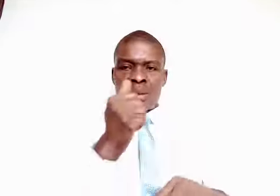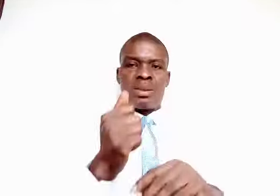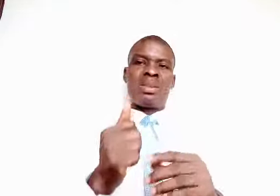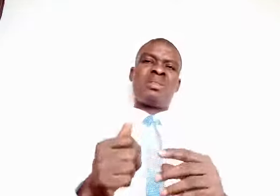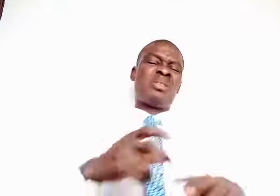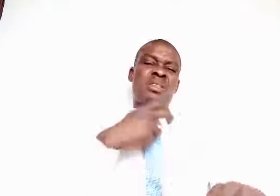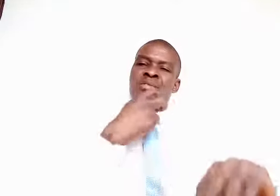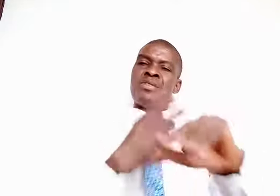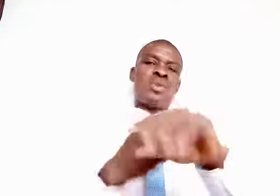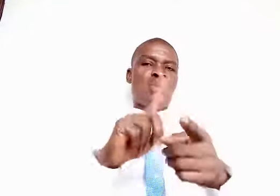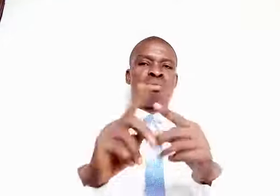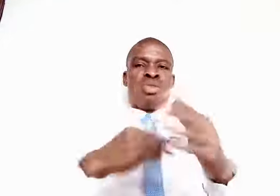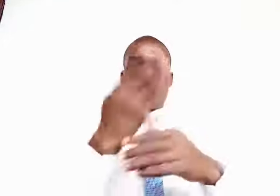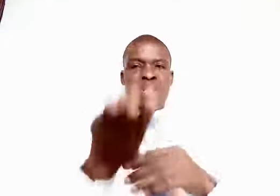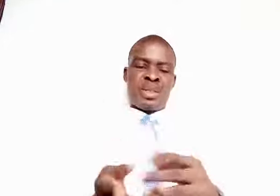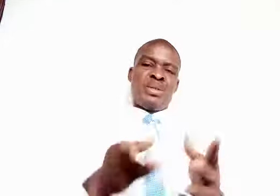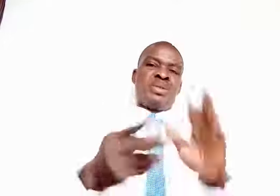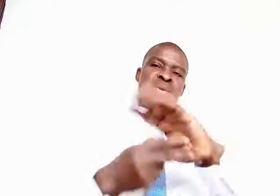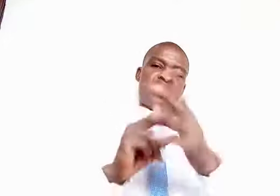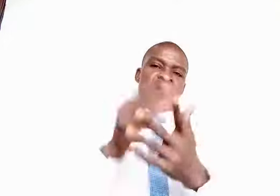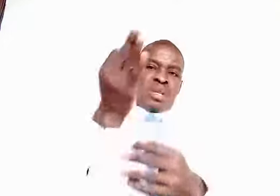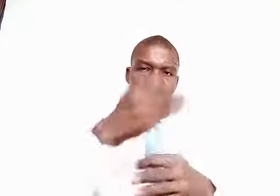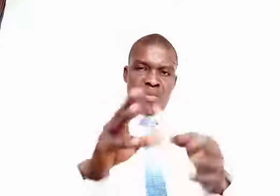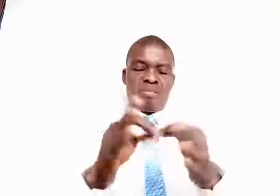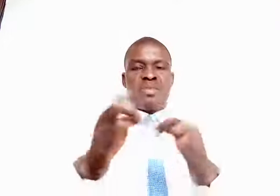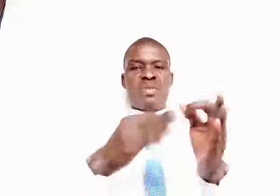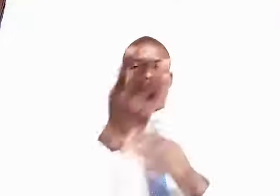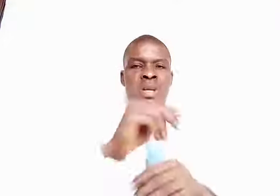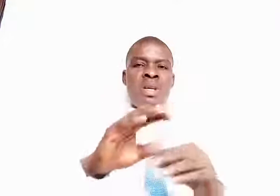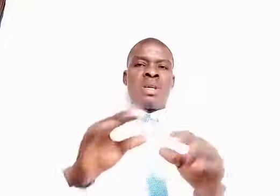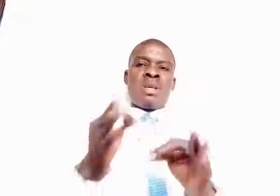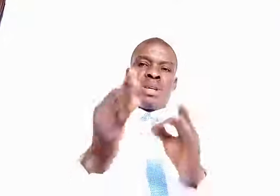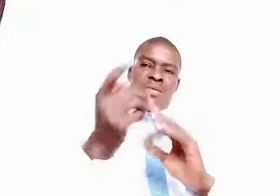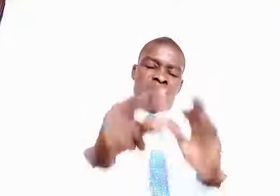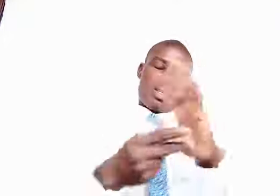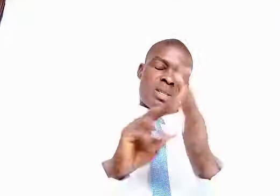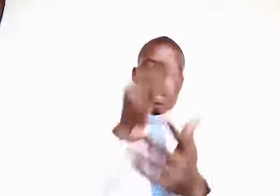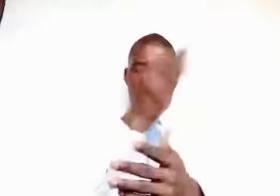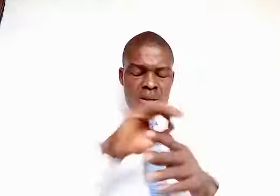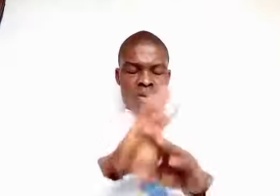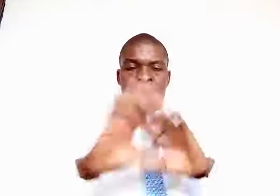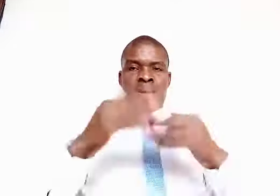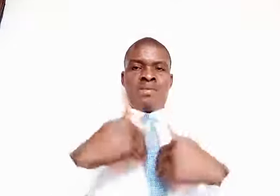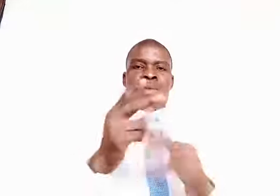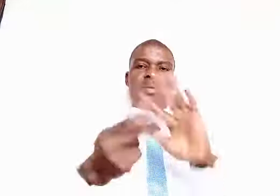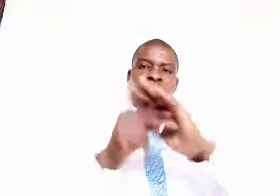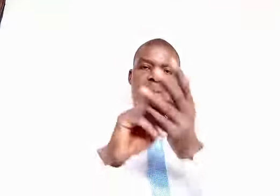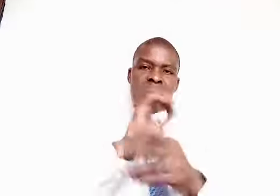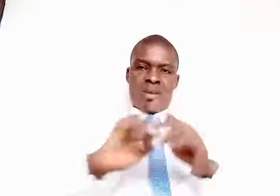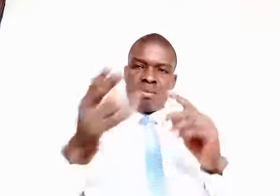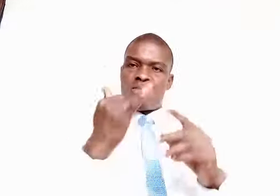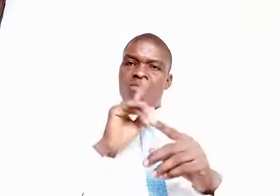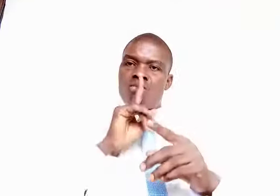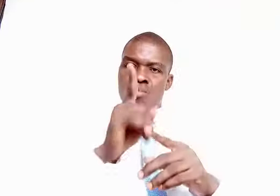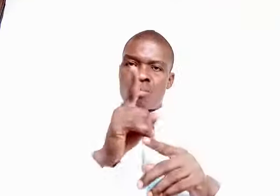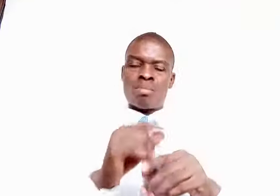to provide a good definition of poetry. Even the dictionary definition of poetry is vague. Why would this